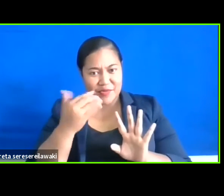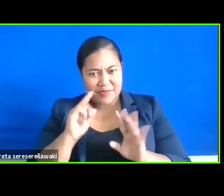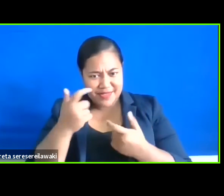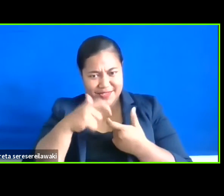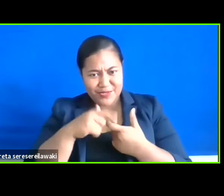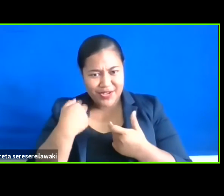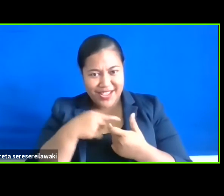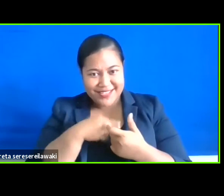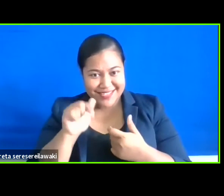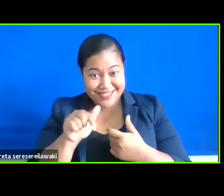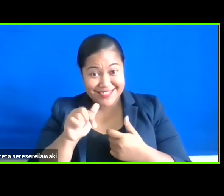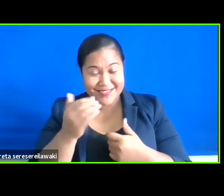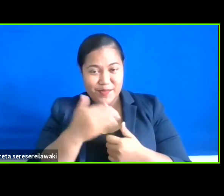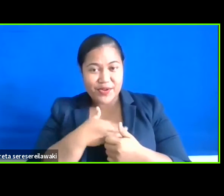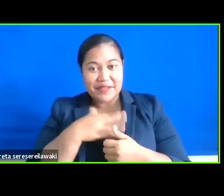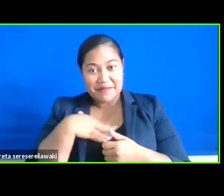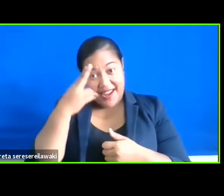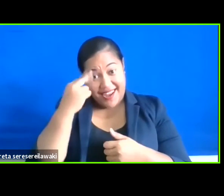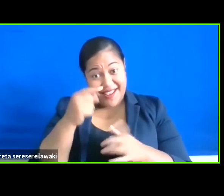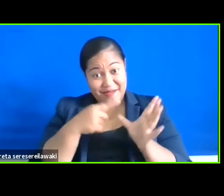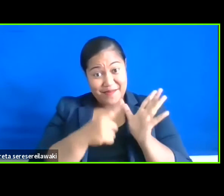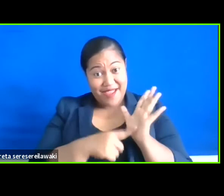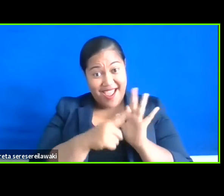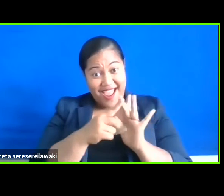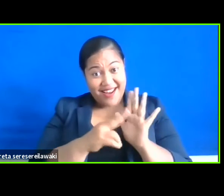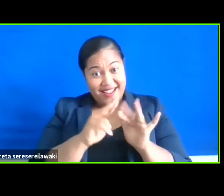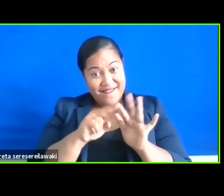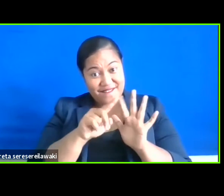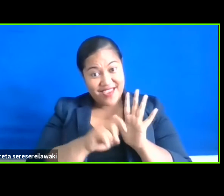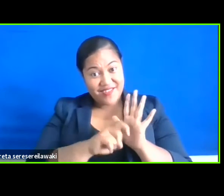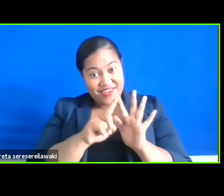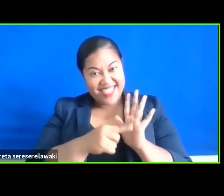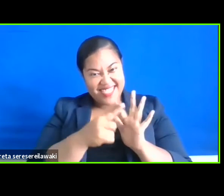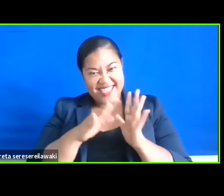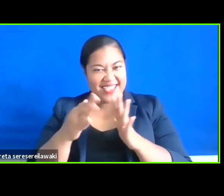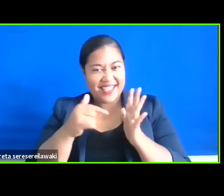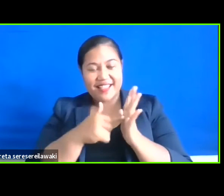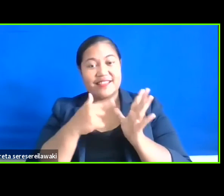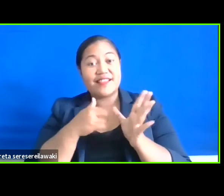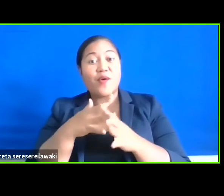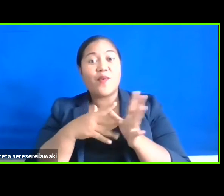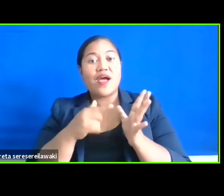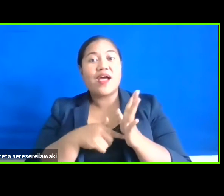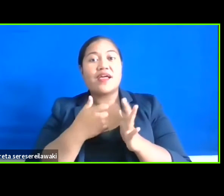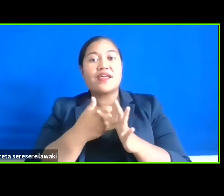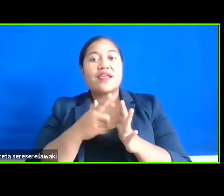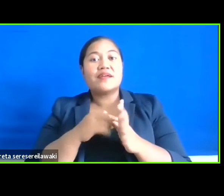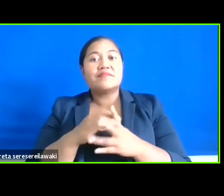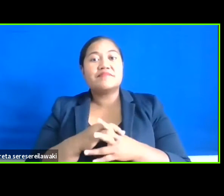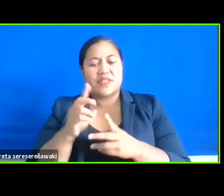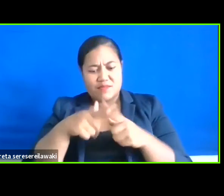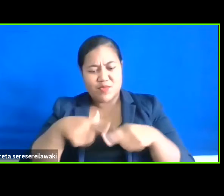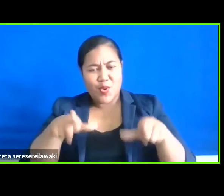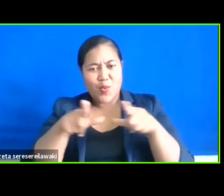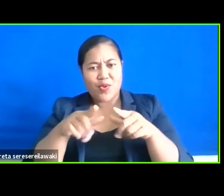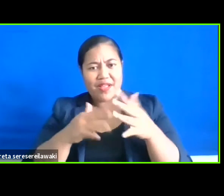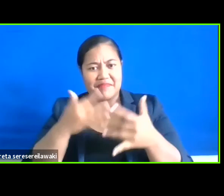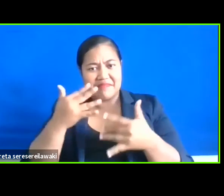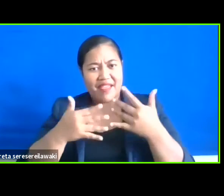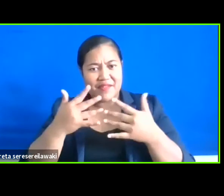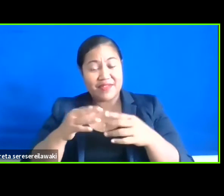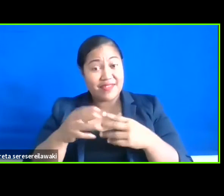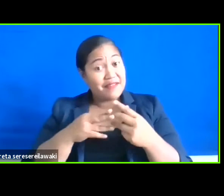My name is Alifereti Tawake with the Locally Managed Marine Area Airport. And we'll be helping moderate